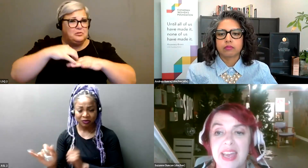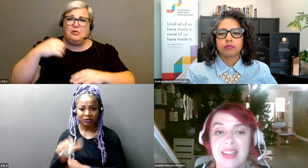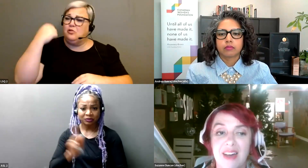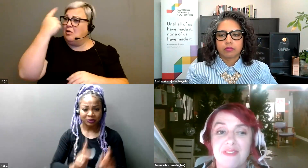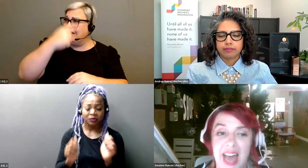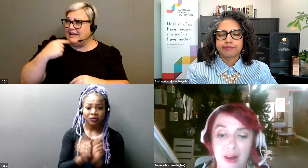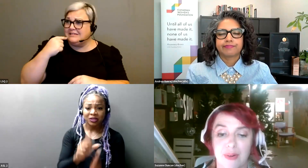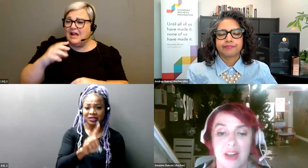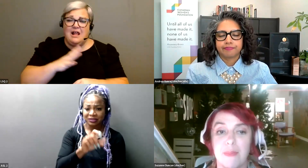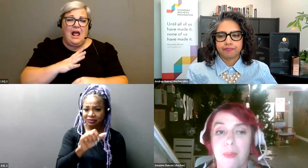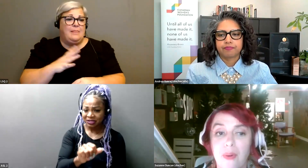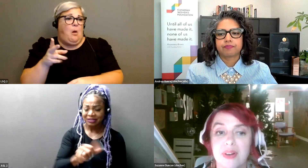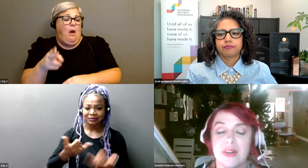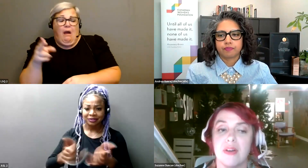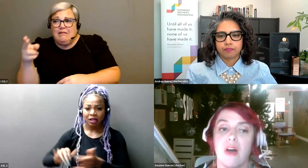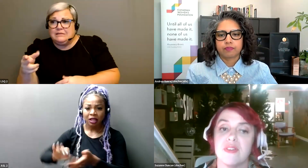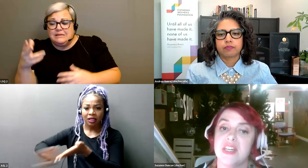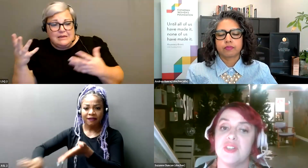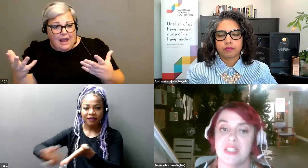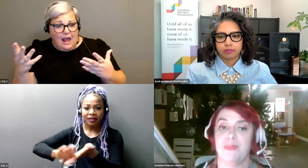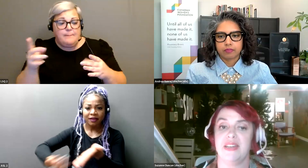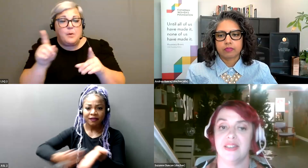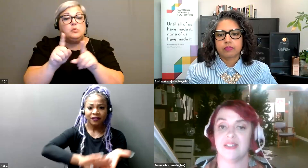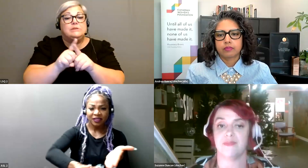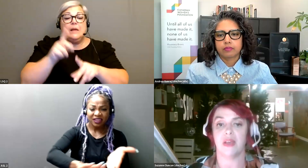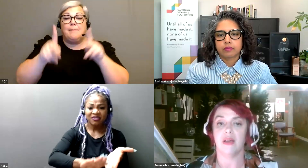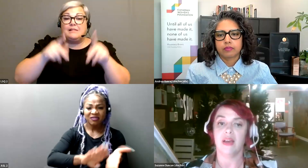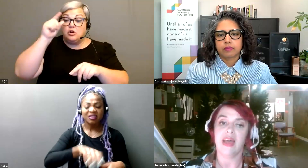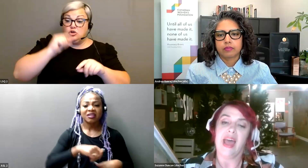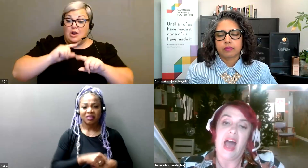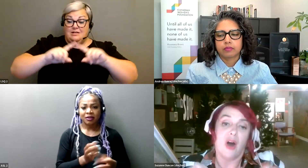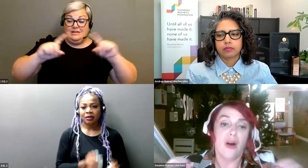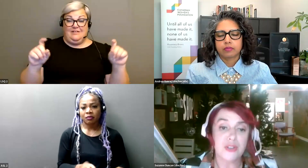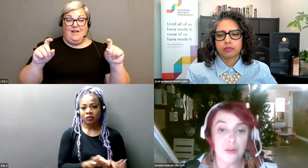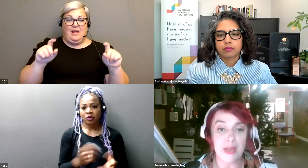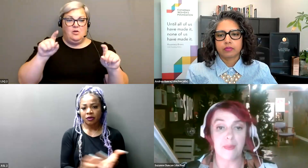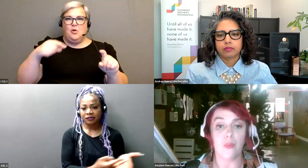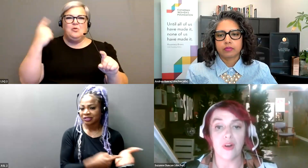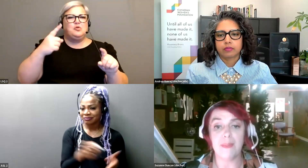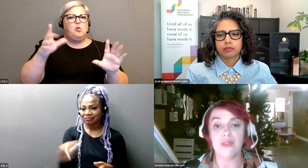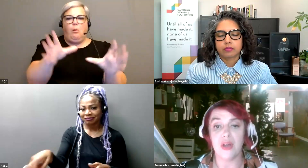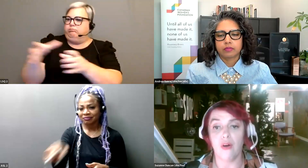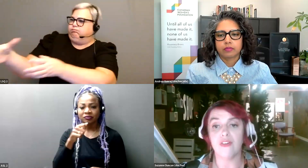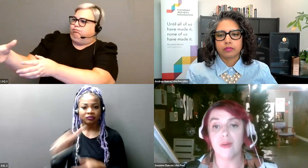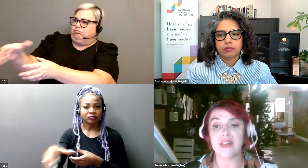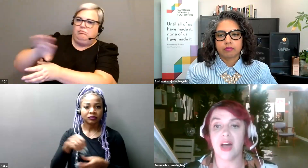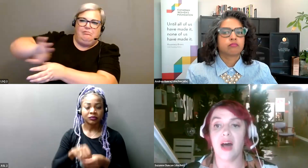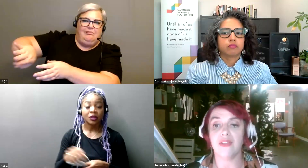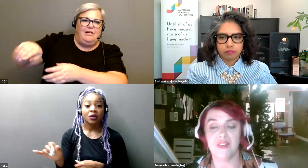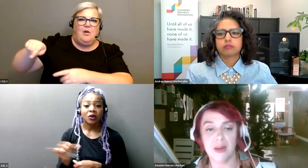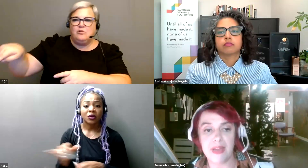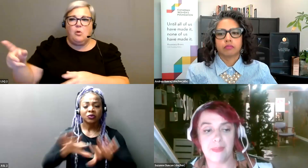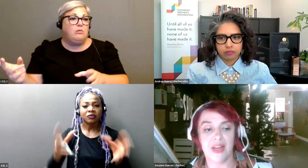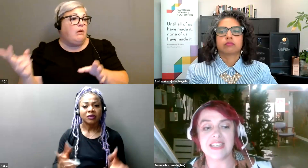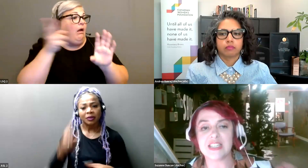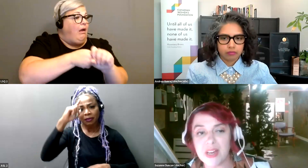still being left out of important conversations and spaces. I've also heard people worry about the overall mental health